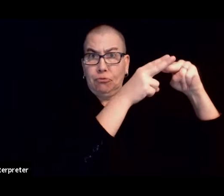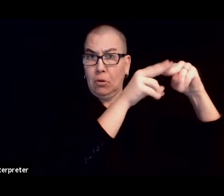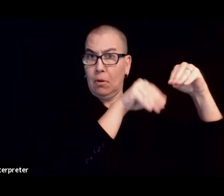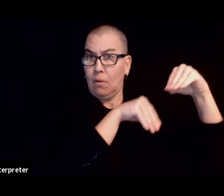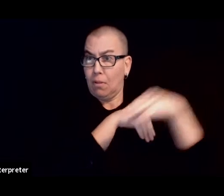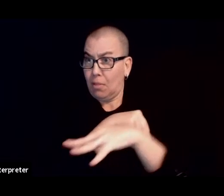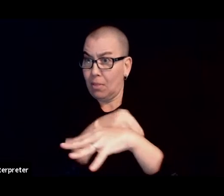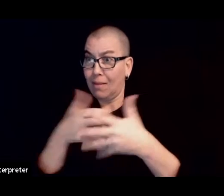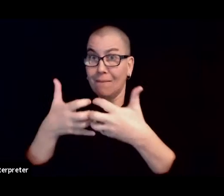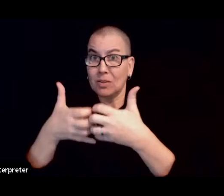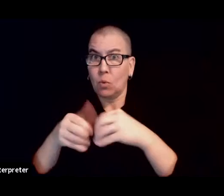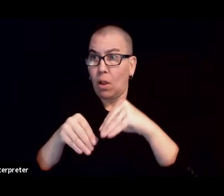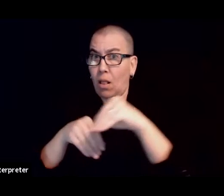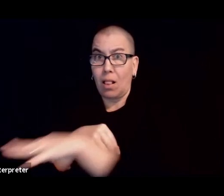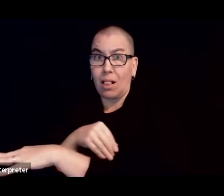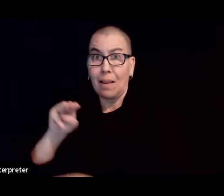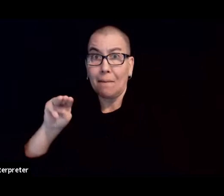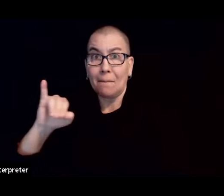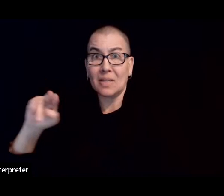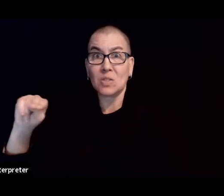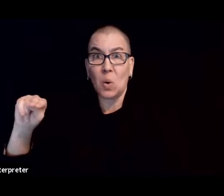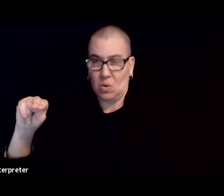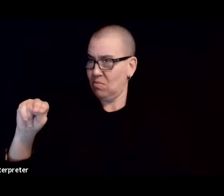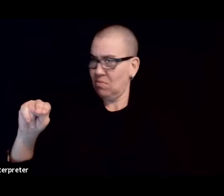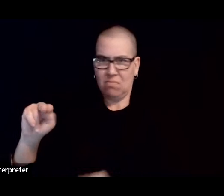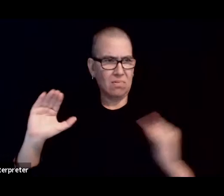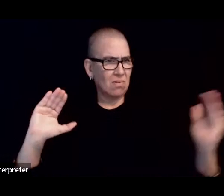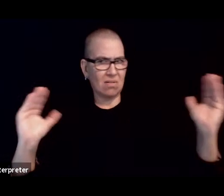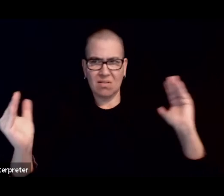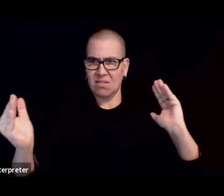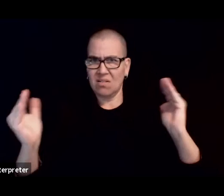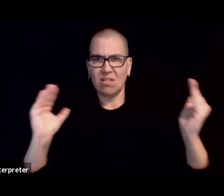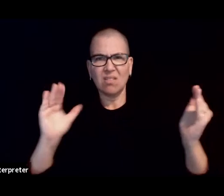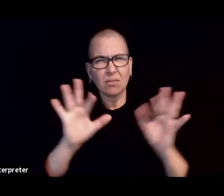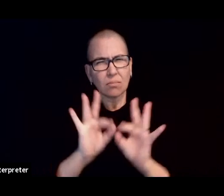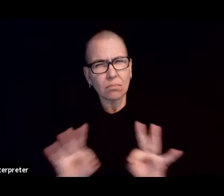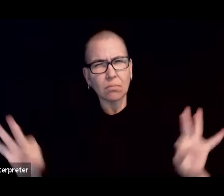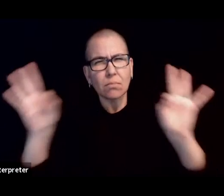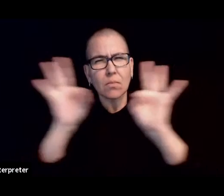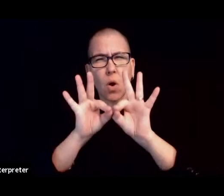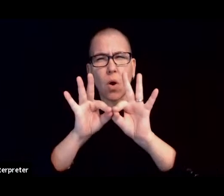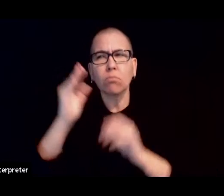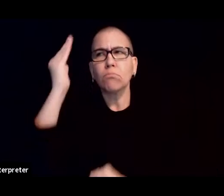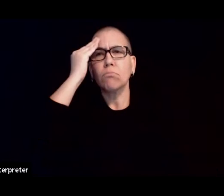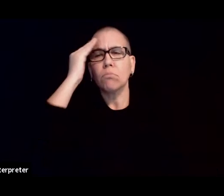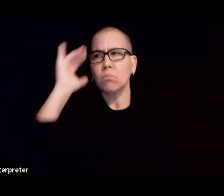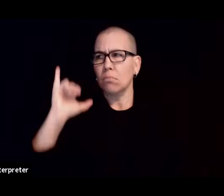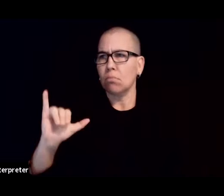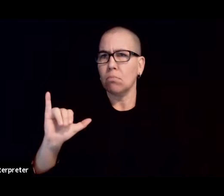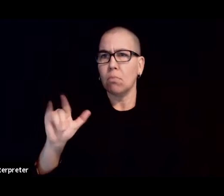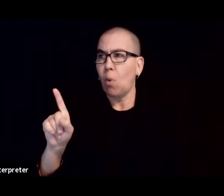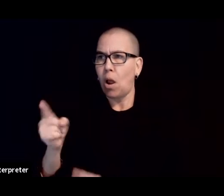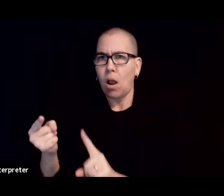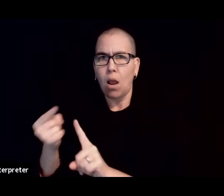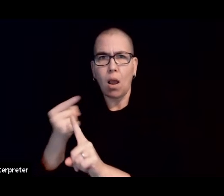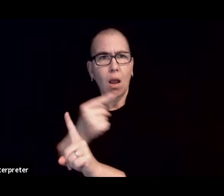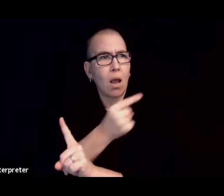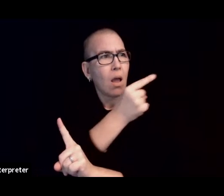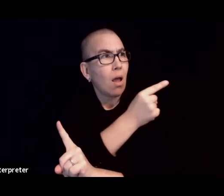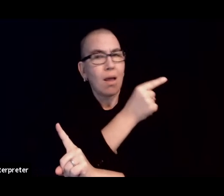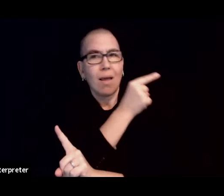to region. So it's just important, I think, that we bear in mind, even though our numbers are improving in some encouraging